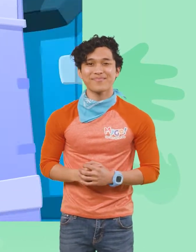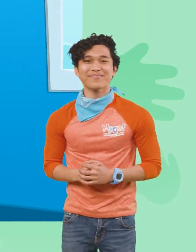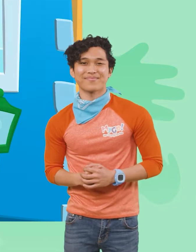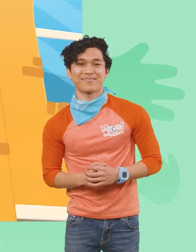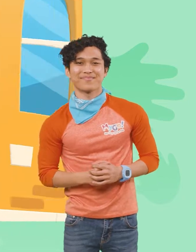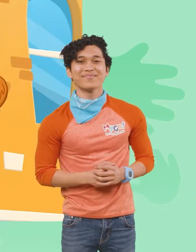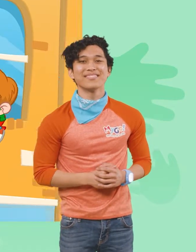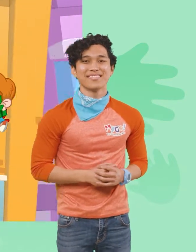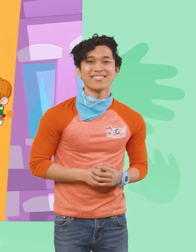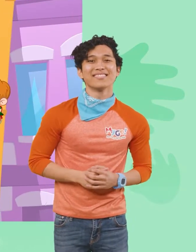A large school handker.